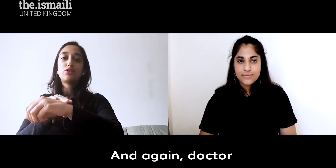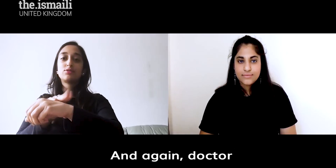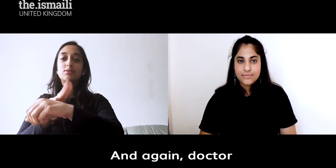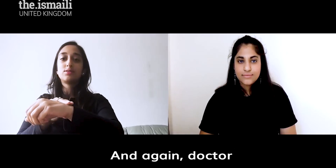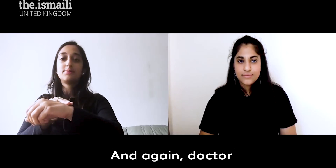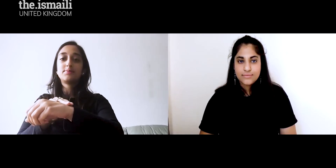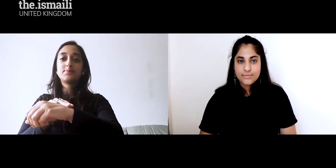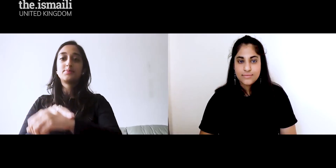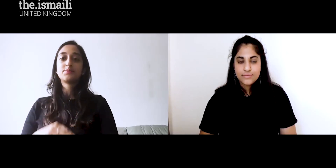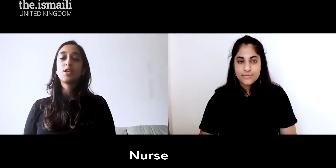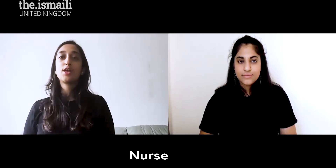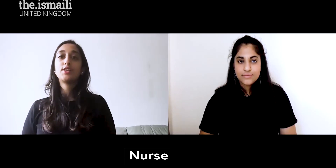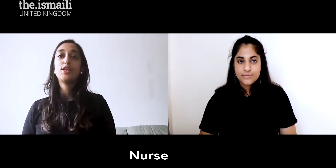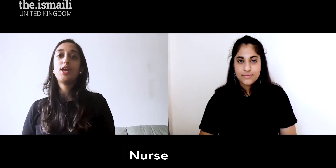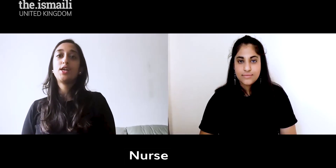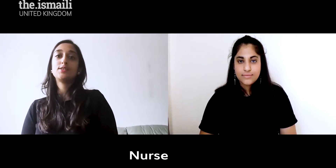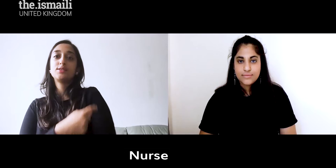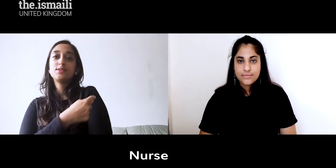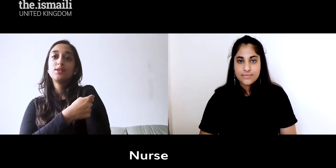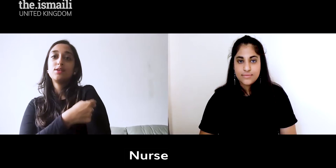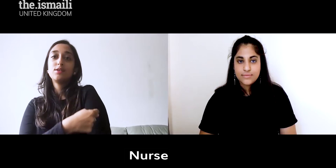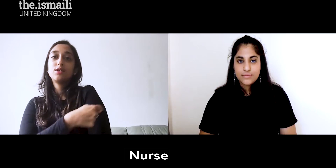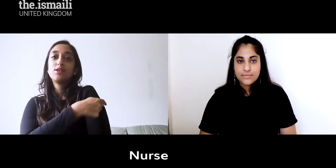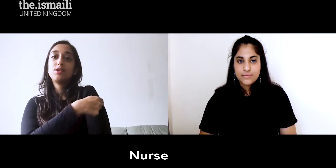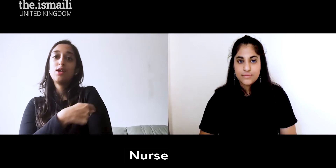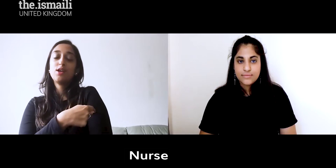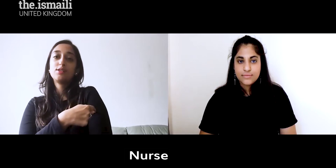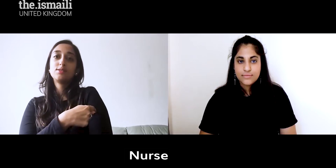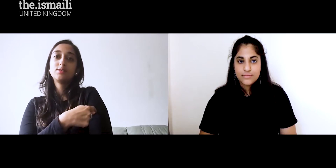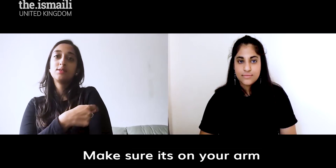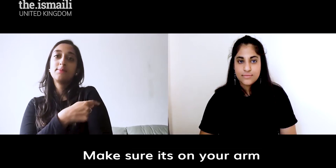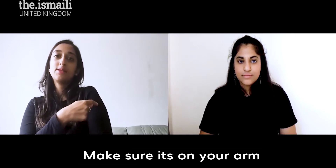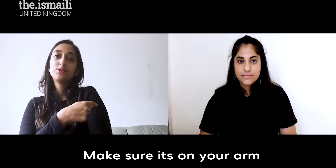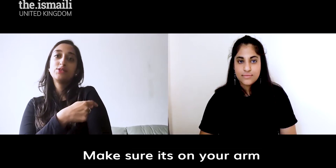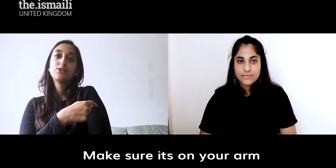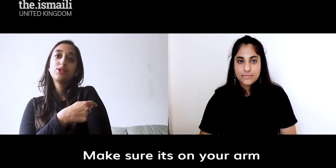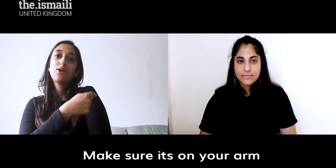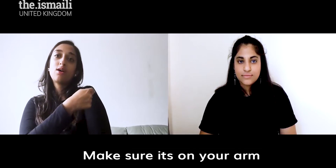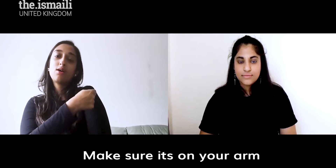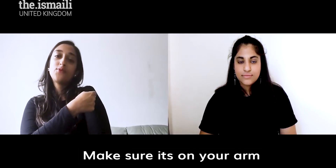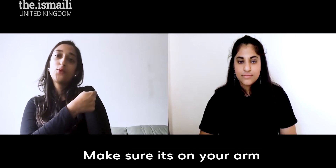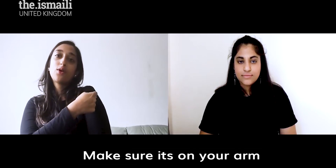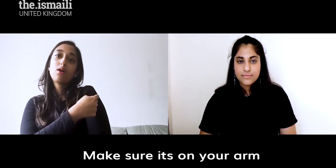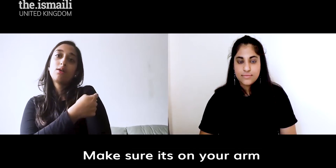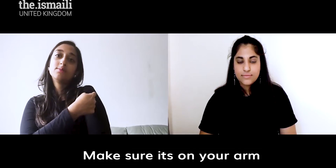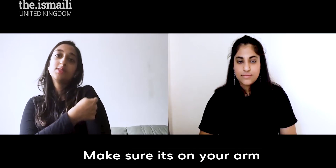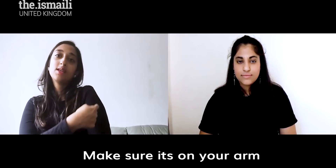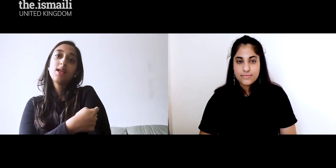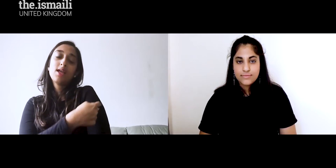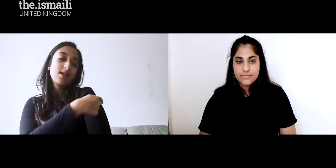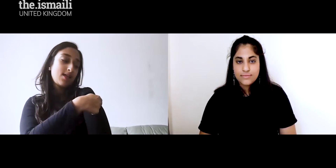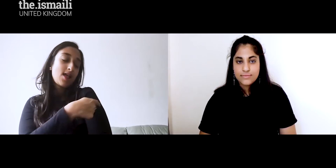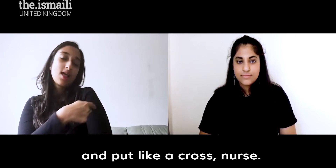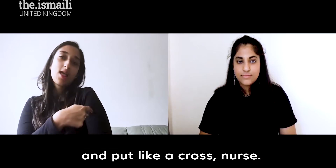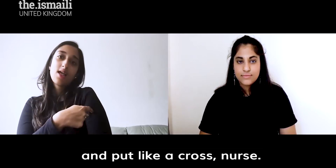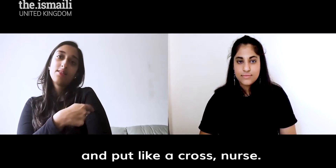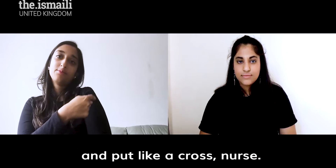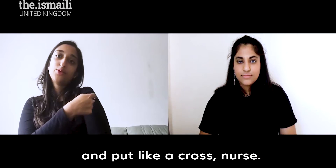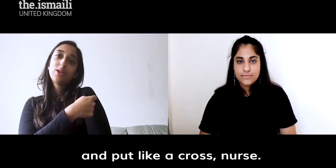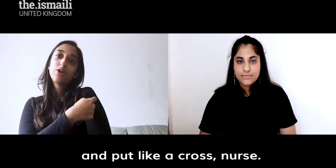Doctor. Nurse. Nurse. Make sure you've done your forearm. And then put that